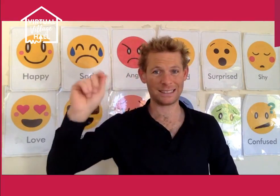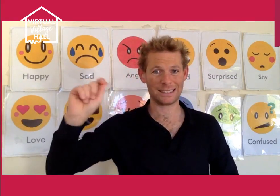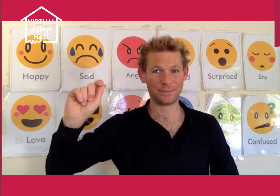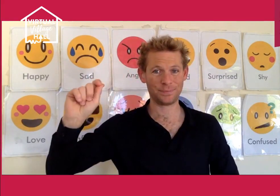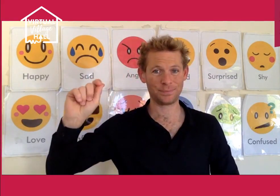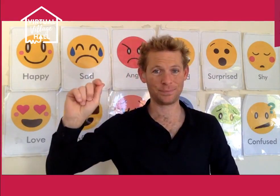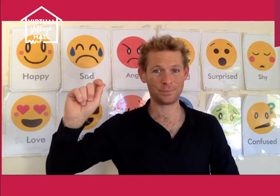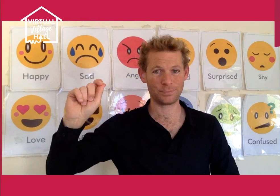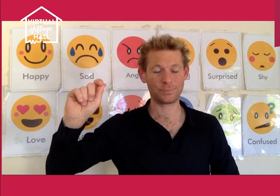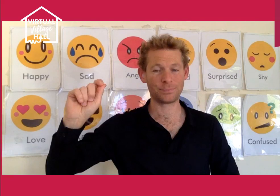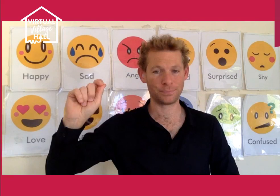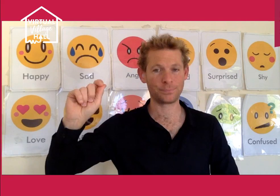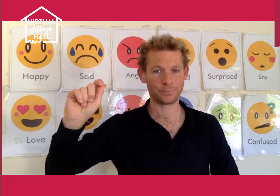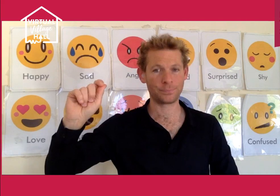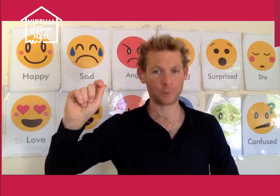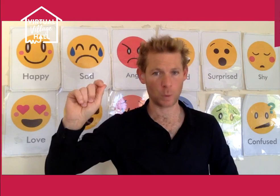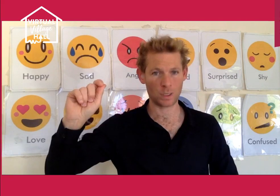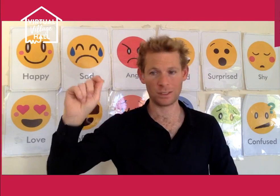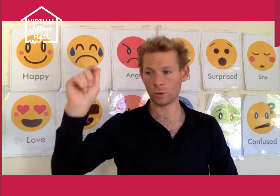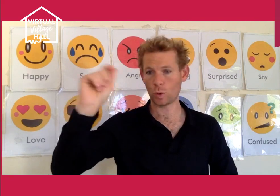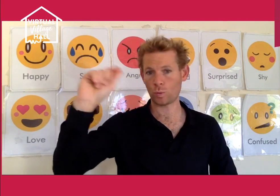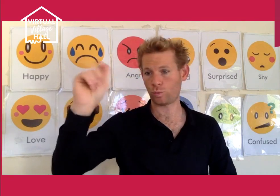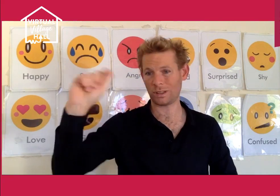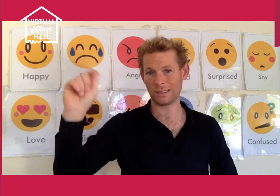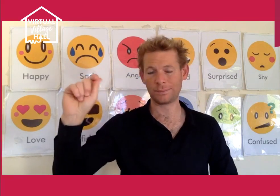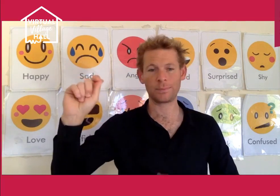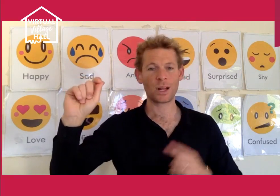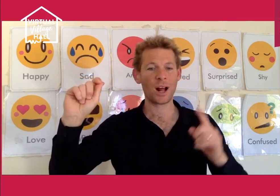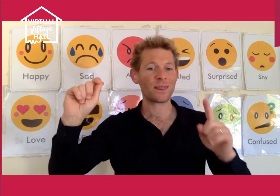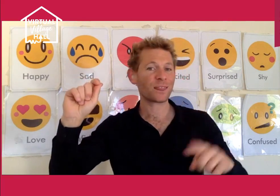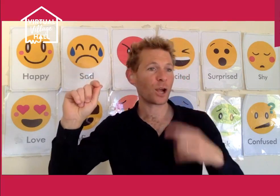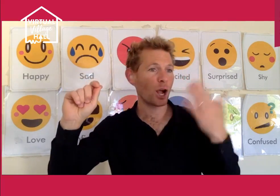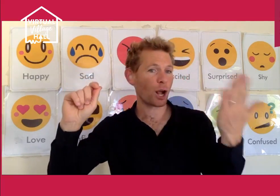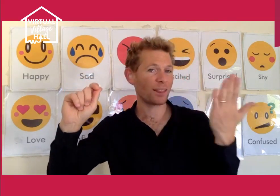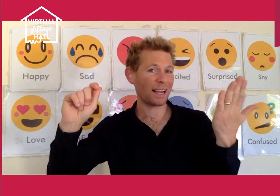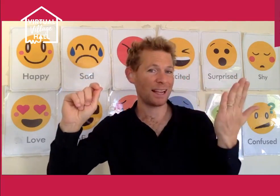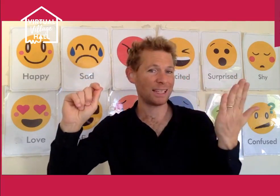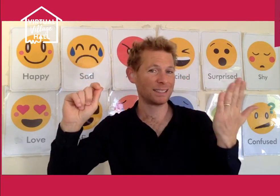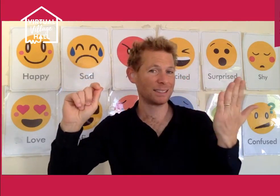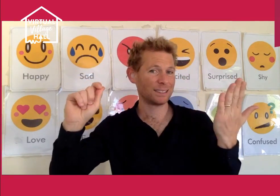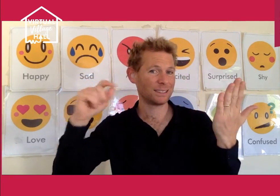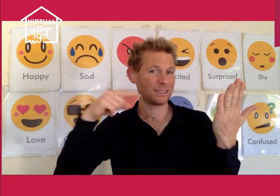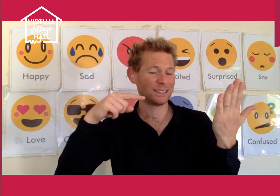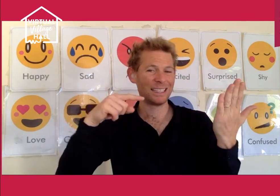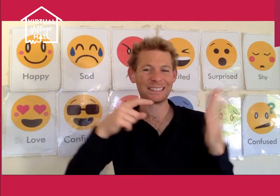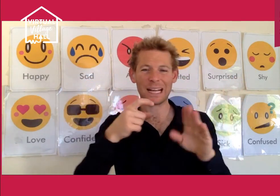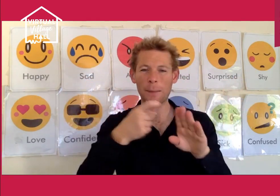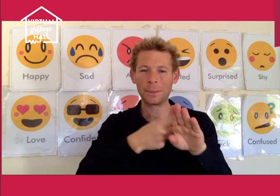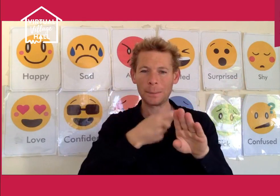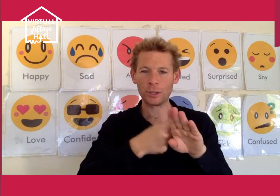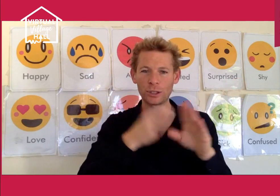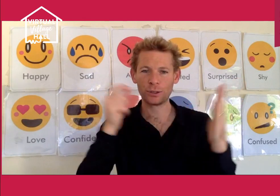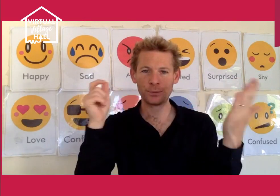I'm right-handed. I hold my pen in my right hand, okay? The other hand becomes the